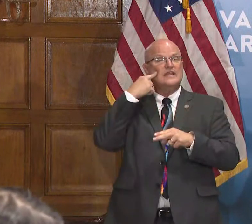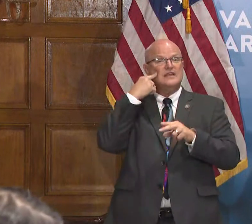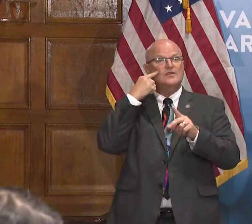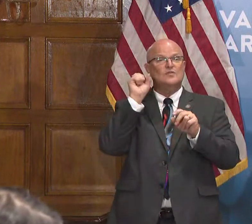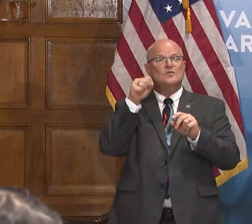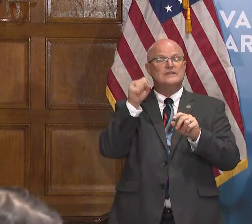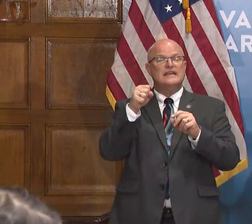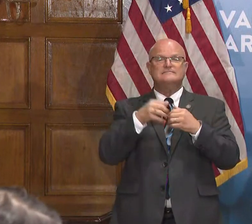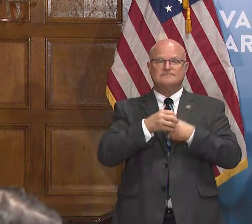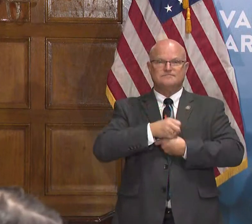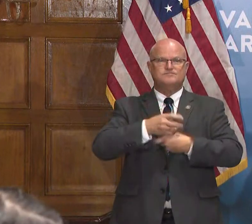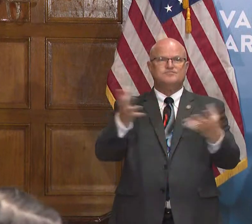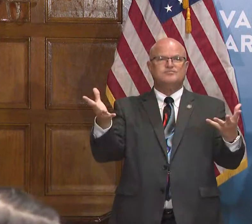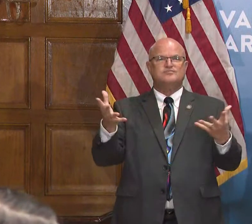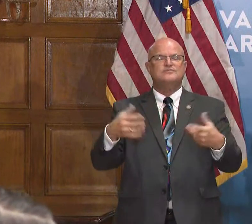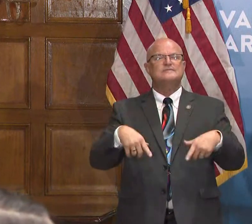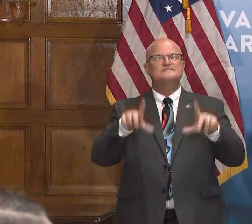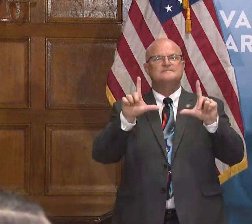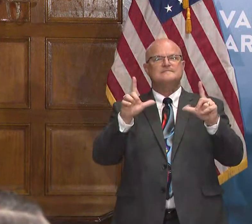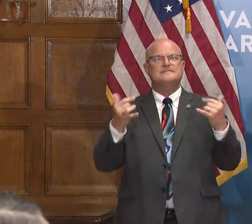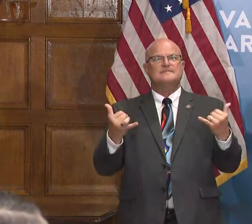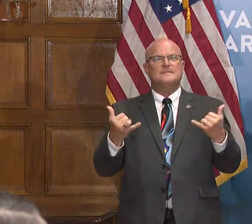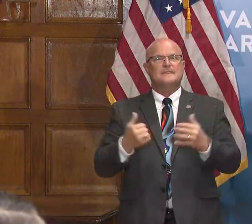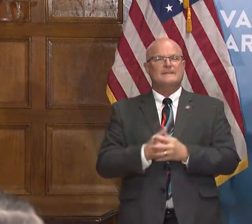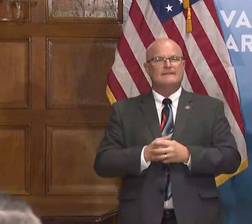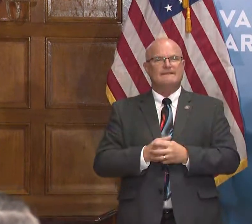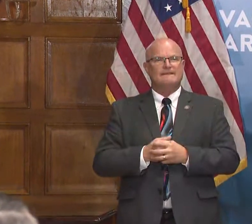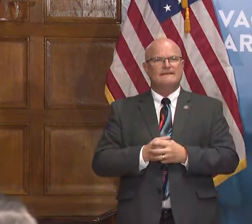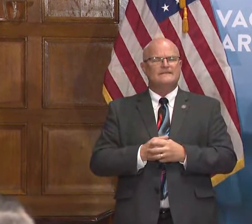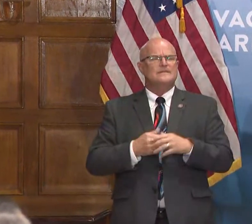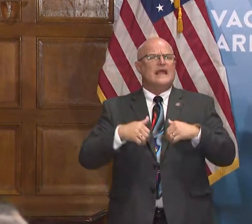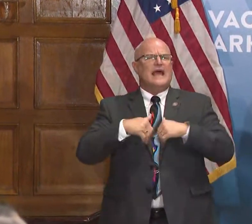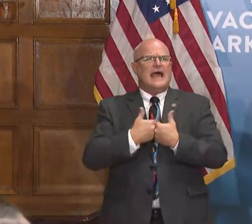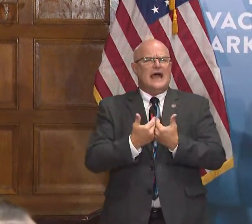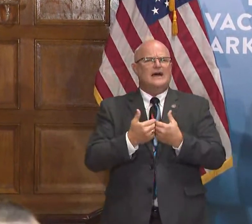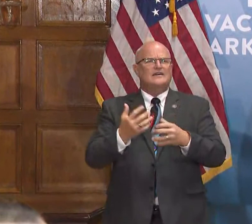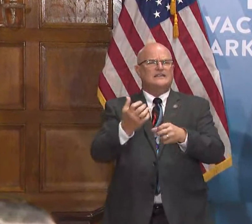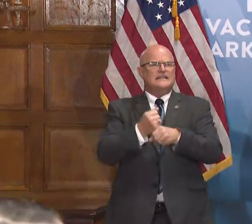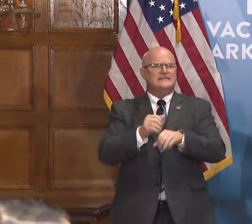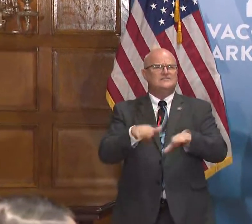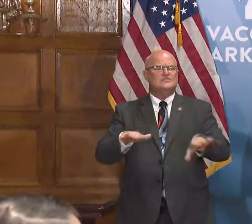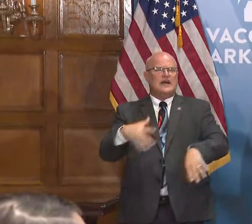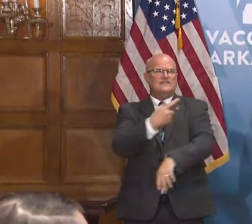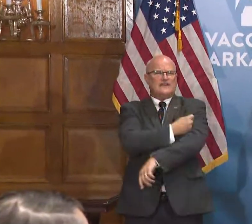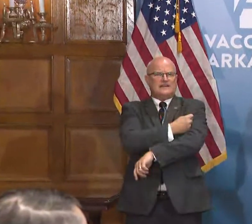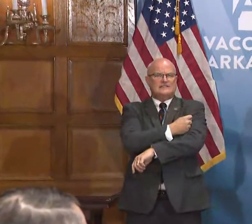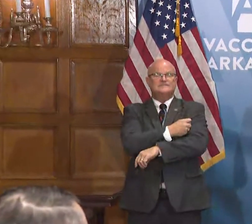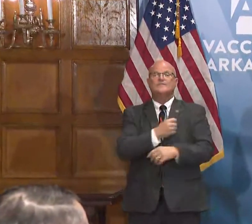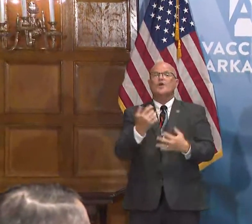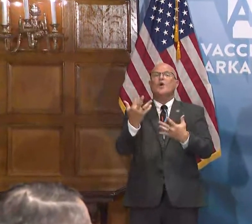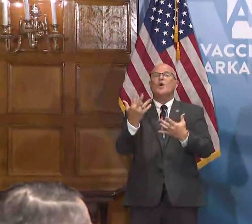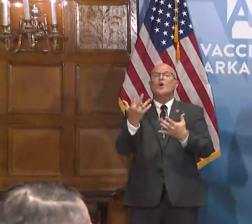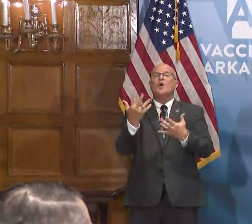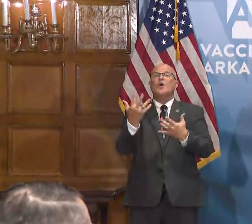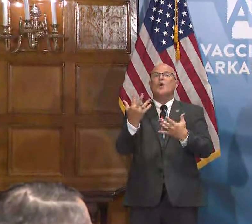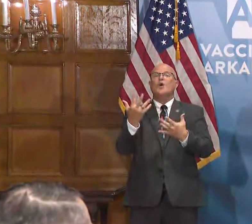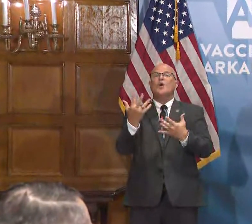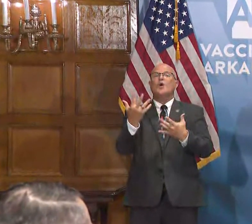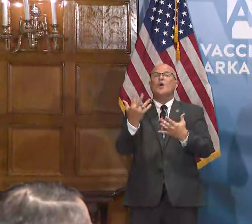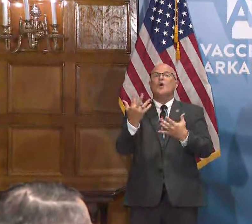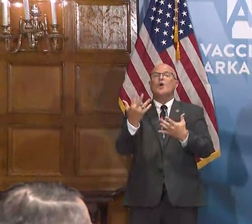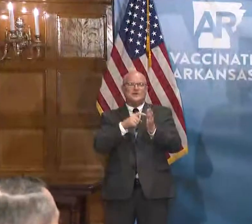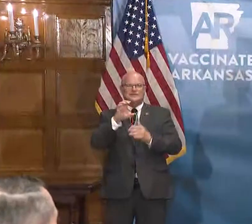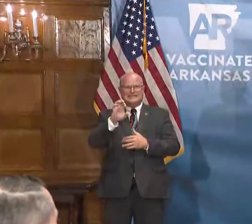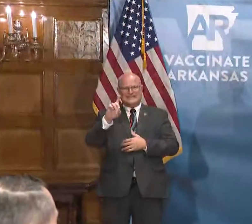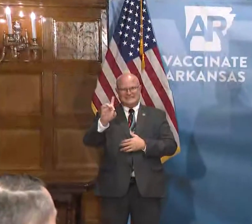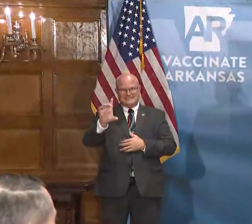to cover a couple slides on this. First of all, how do you get your child vaccinated? First of all, wait till the final notice from the